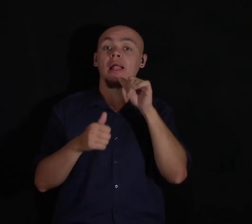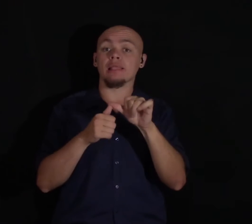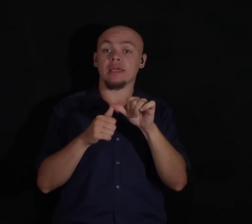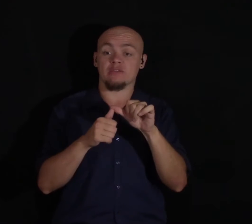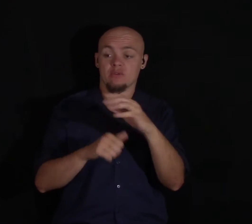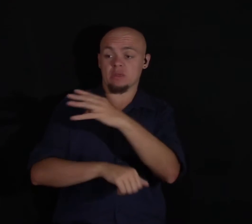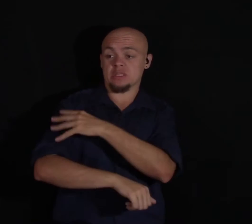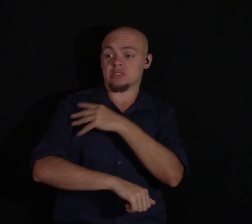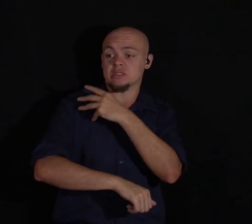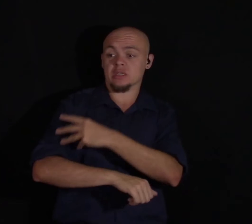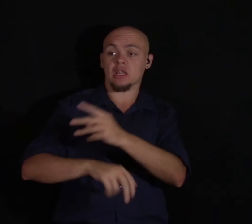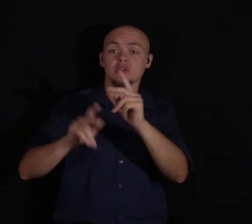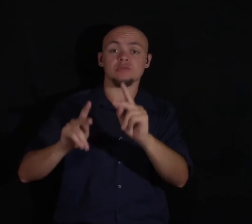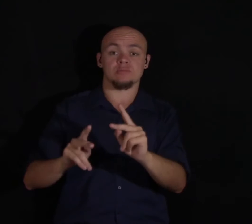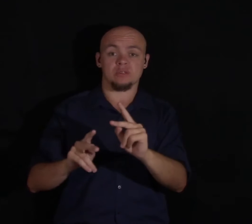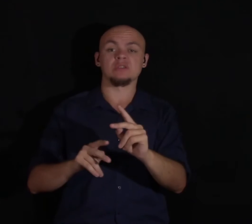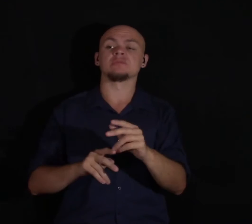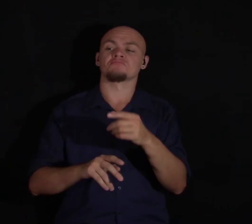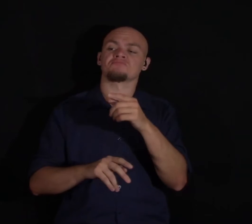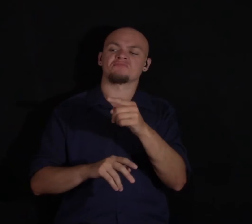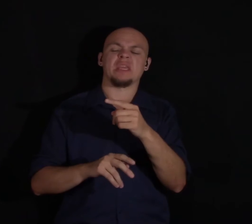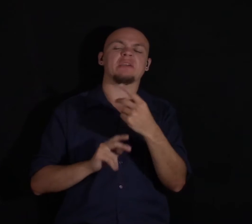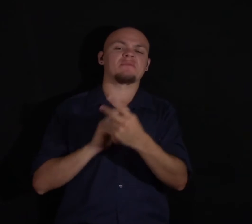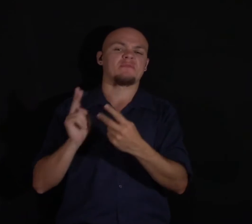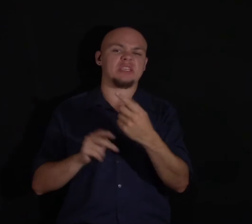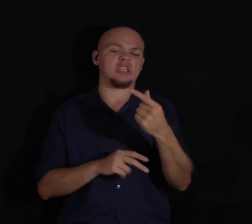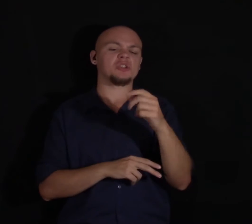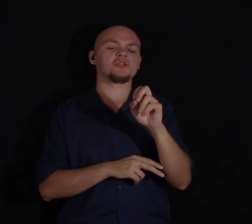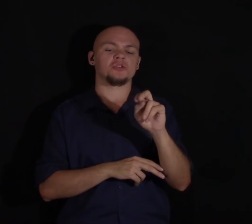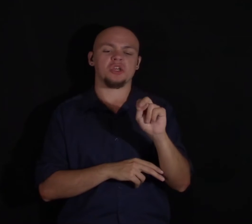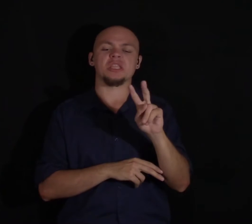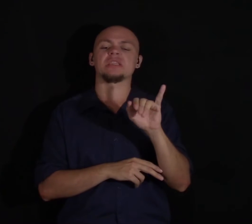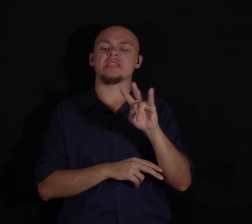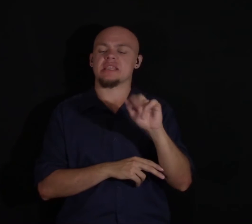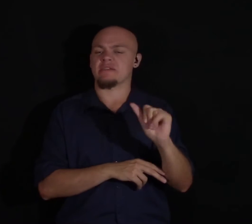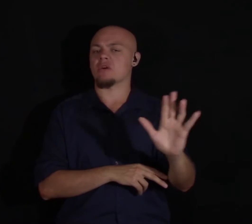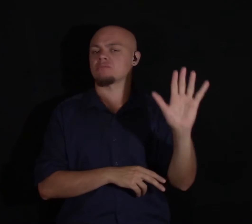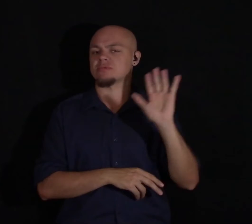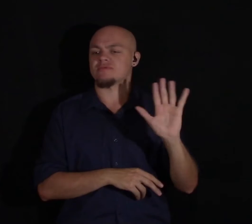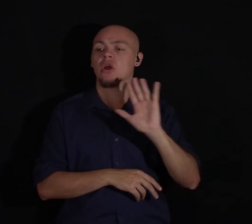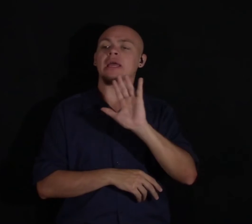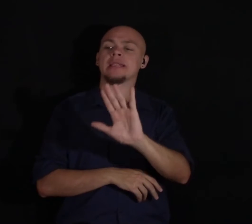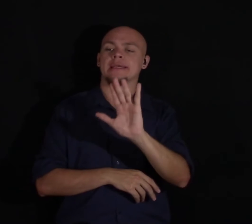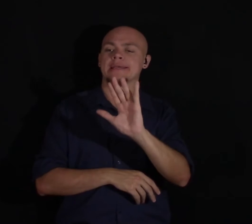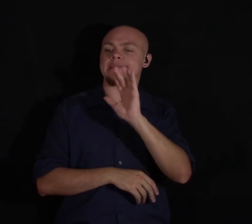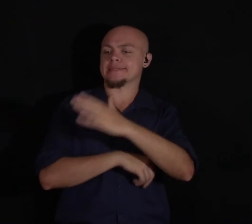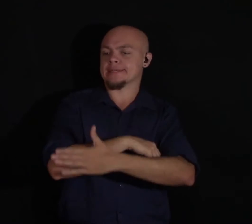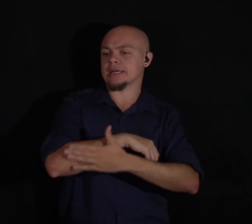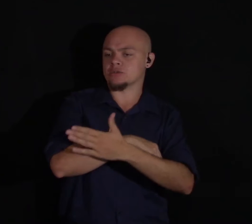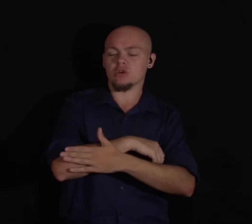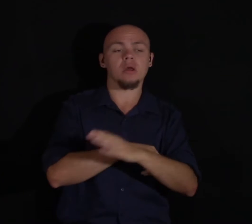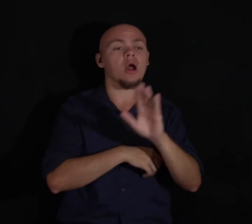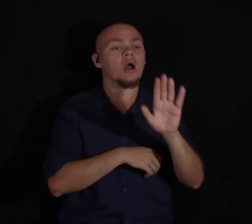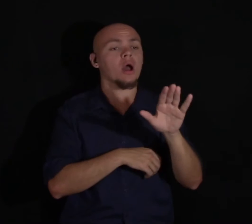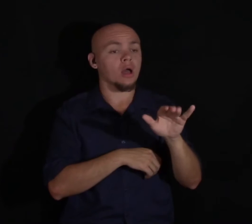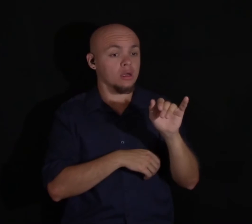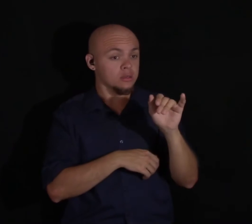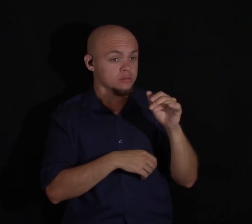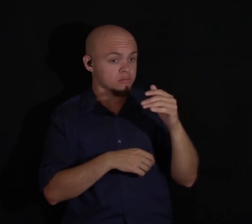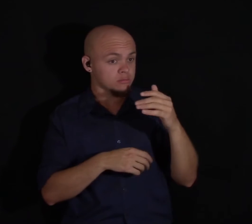been our visitor in Geneva. He mentioned the beauties of his native country, and asked us if those were not sufficient allurements